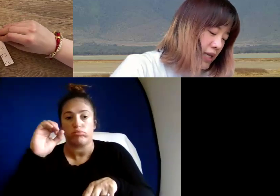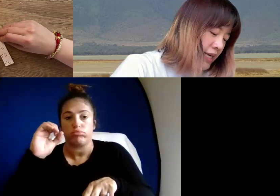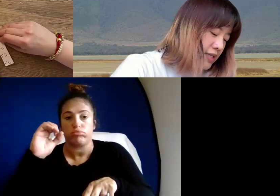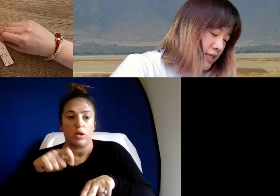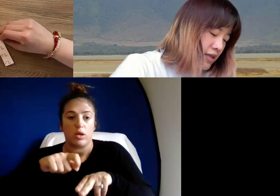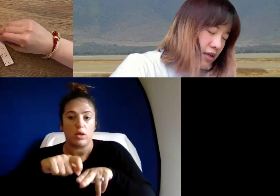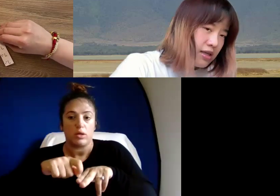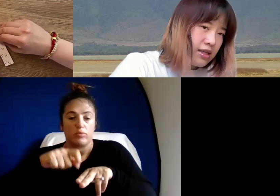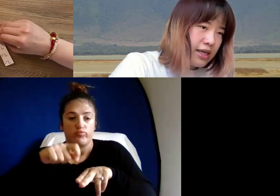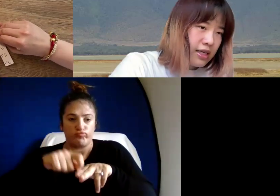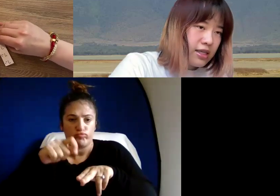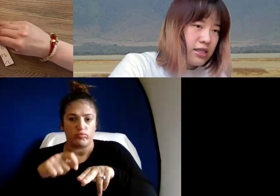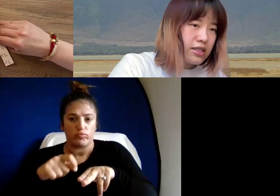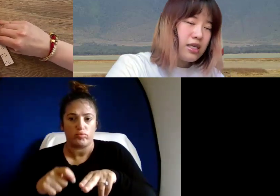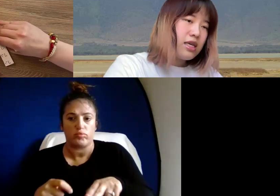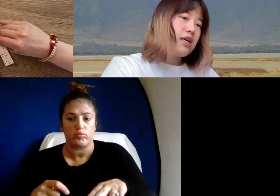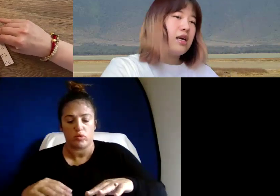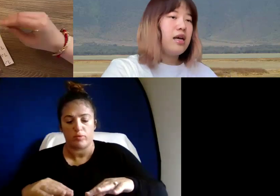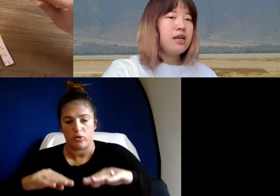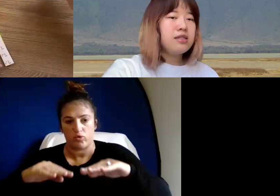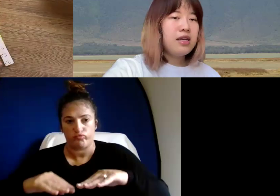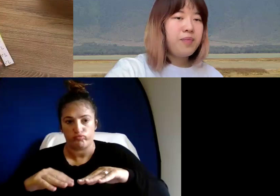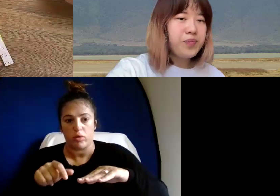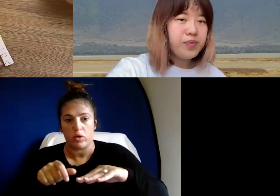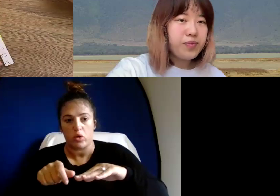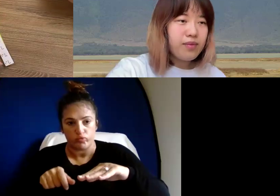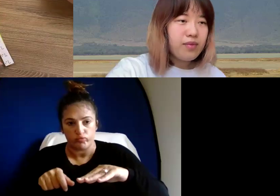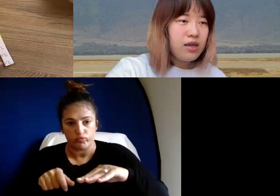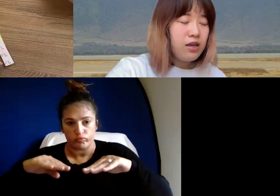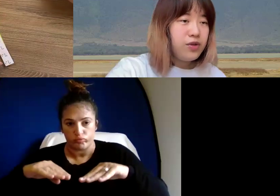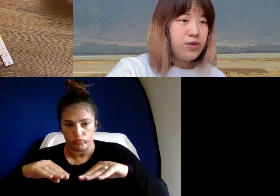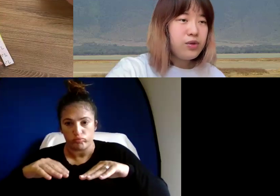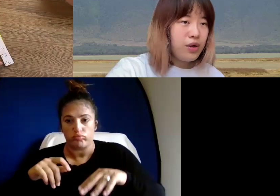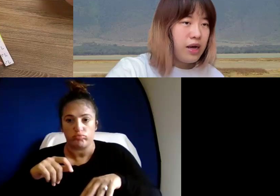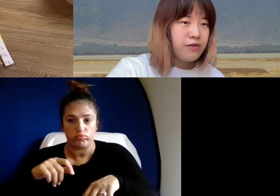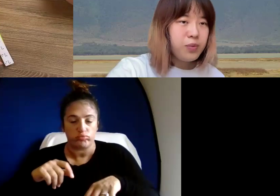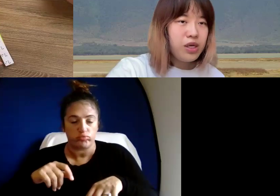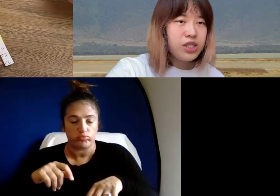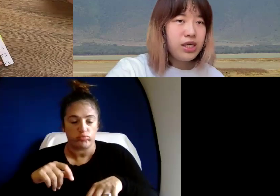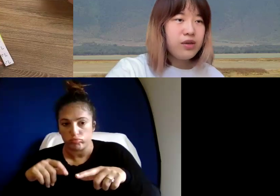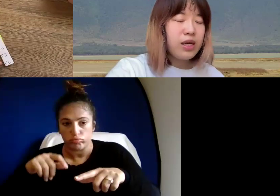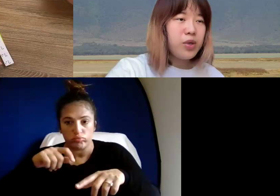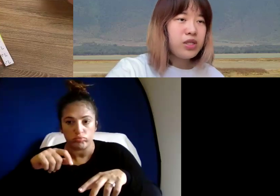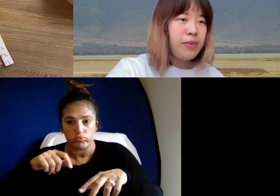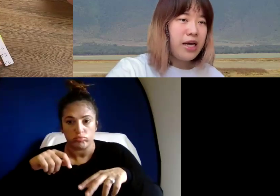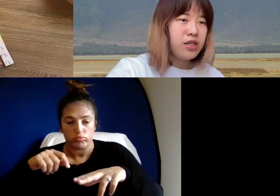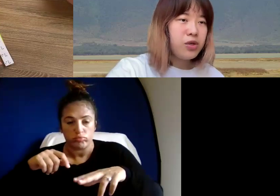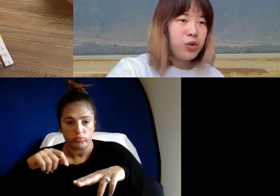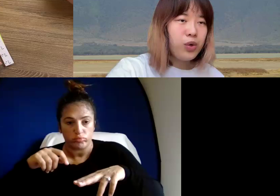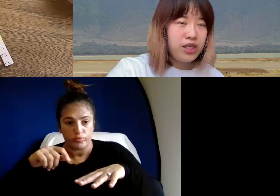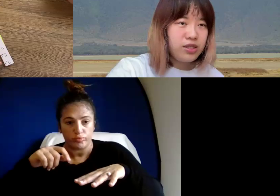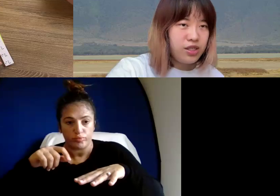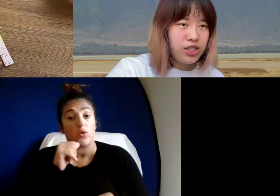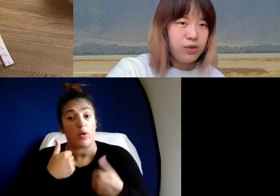in place like this. And if you don't have the braille sheet, you can poke the